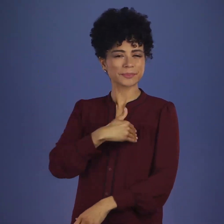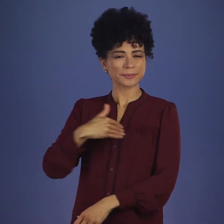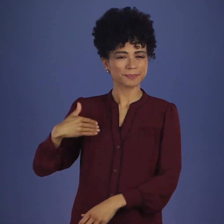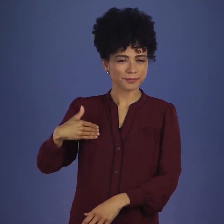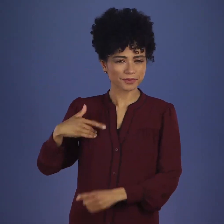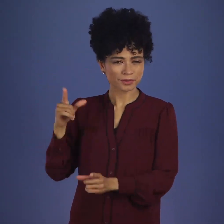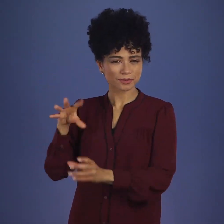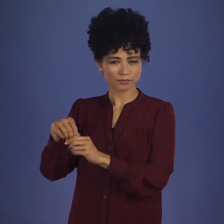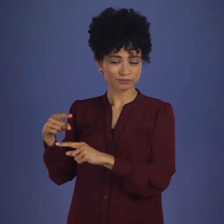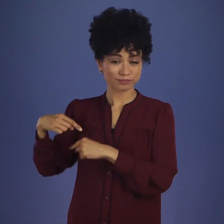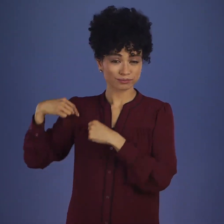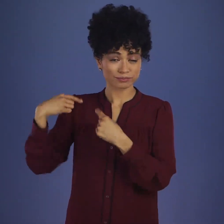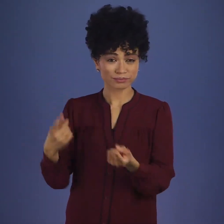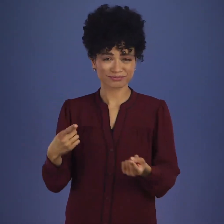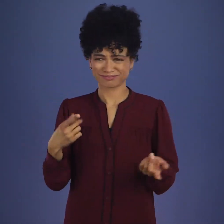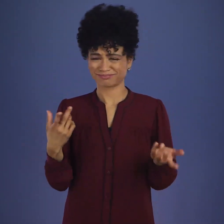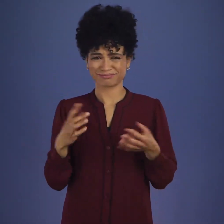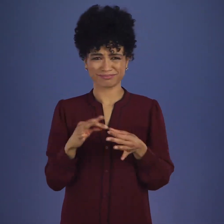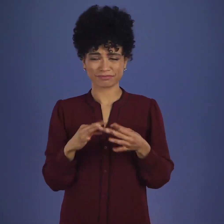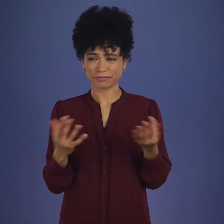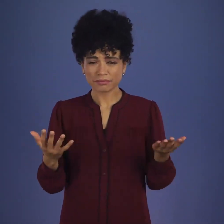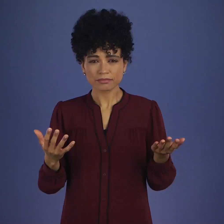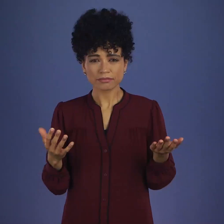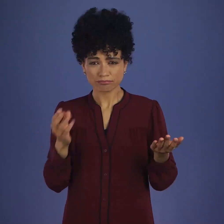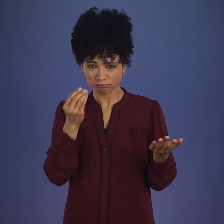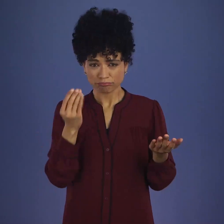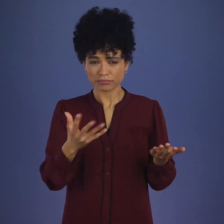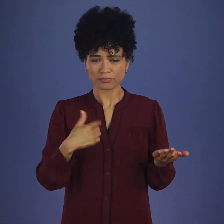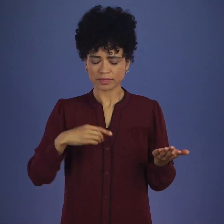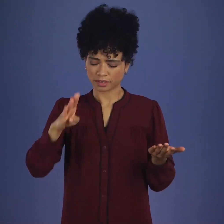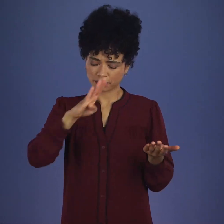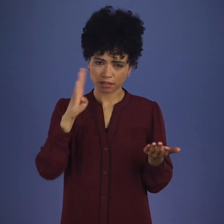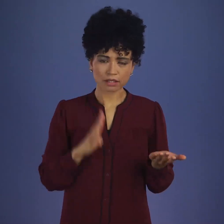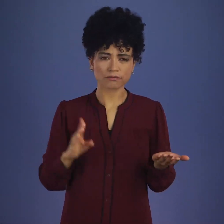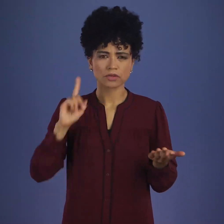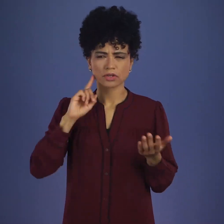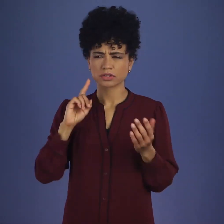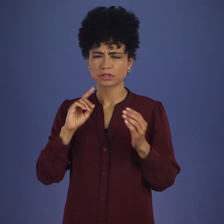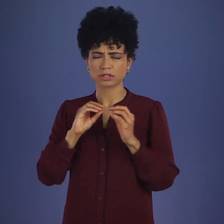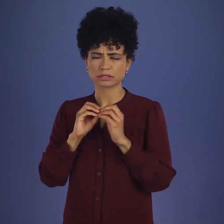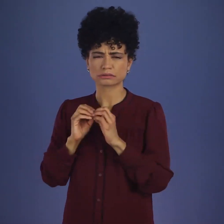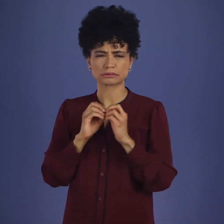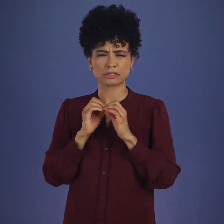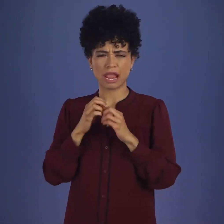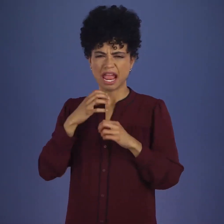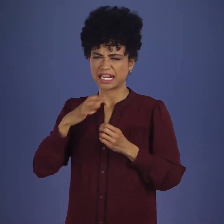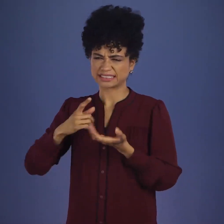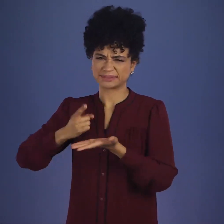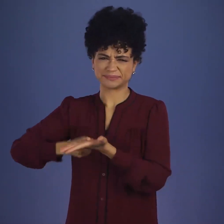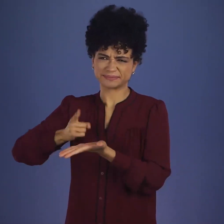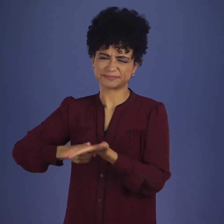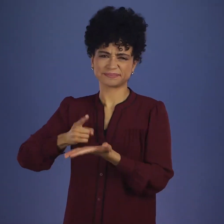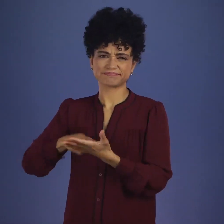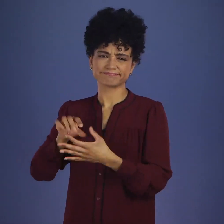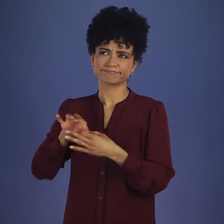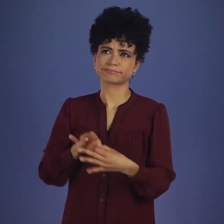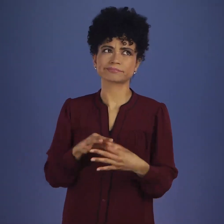For as one old-timer recently declared, practically never have I heard a heated religious, political,